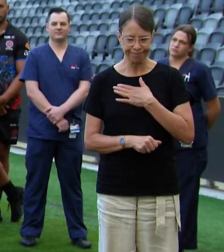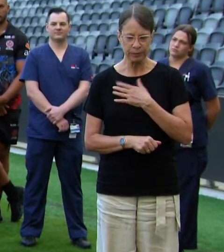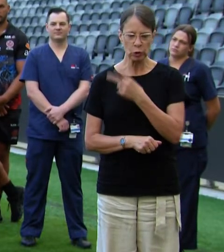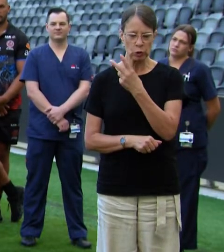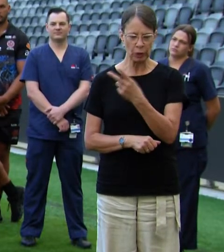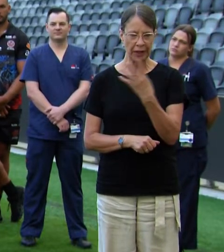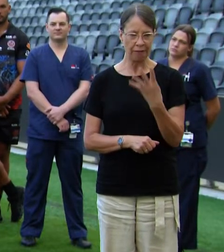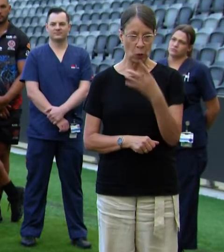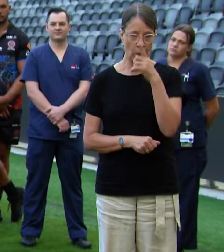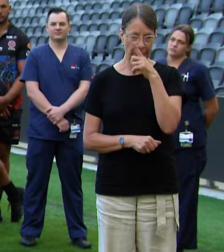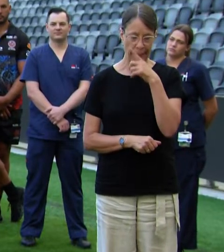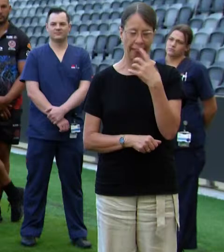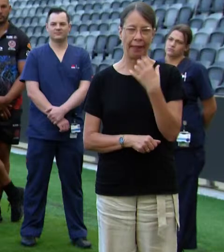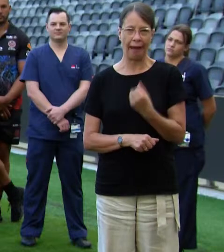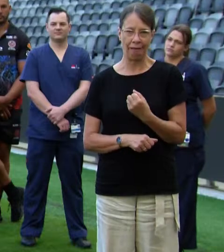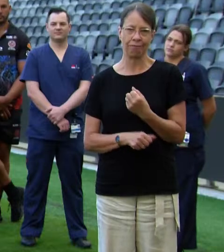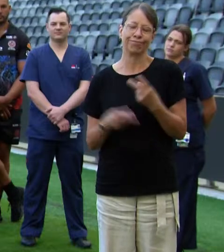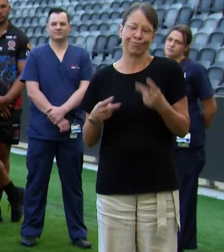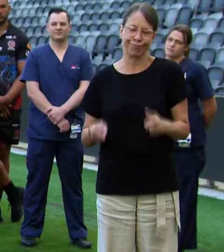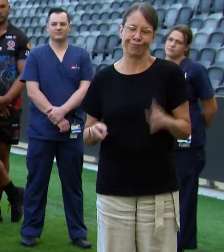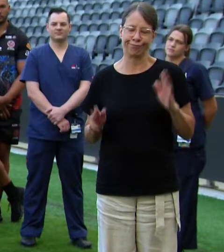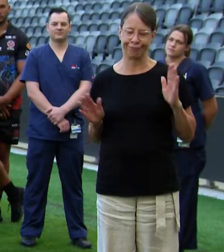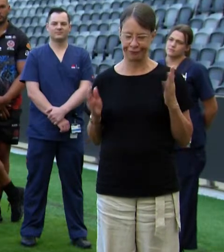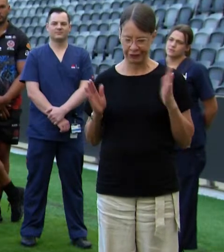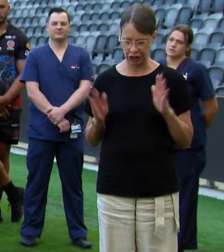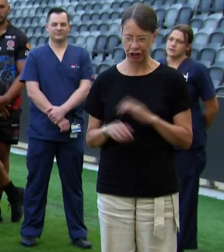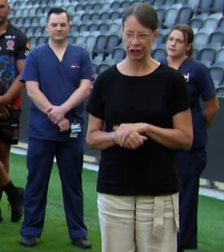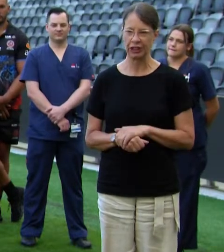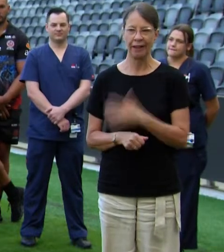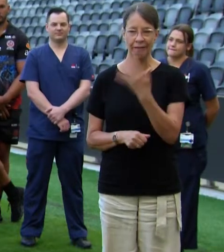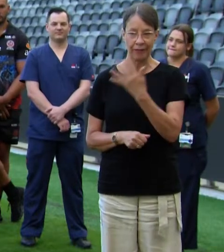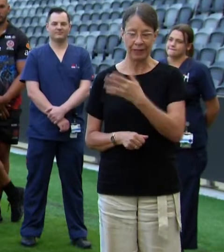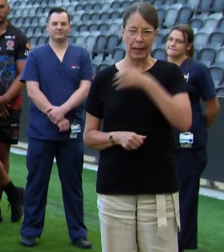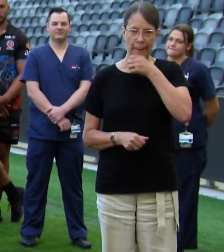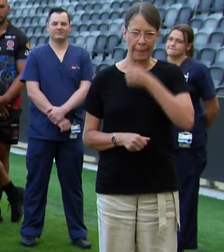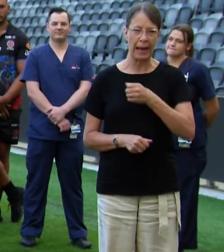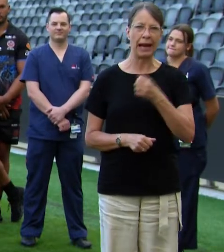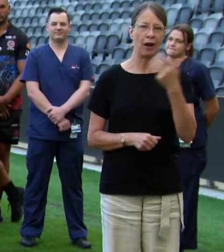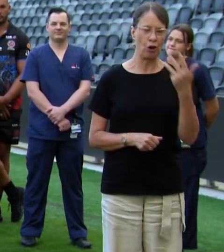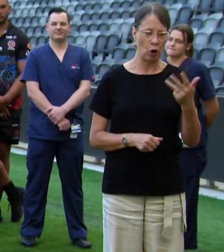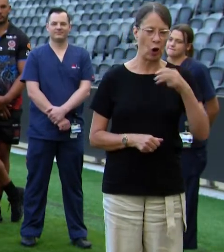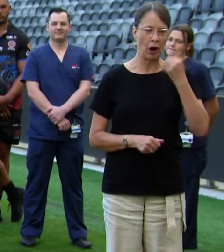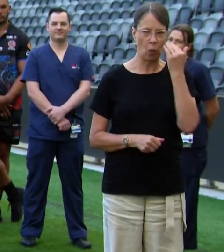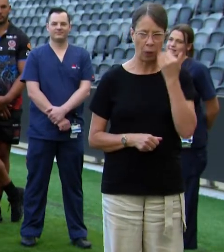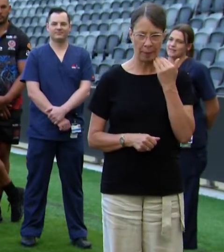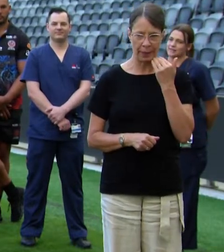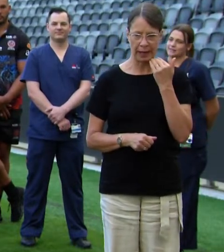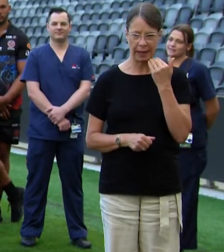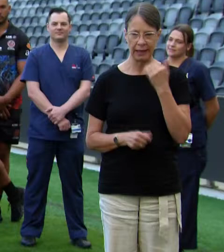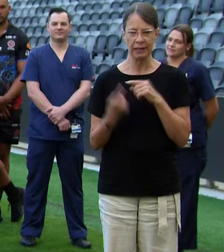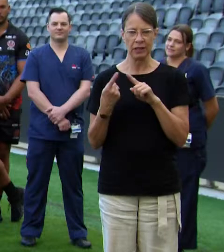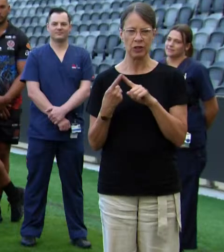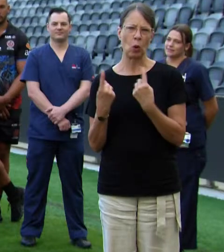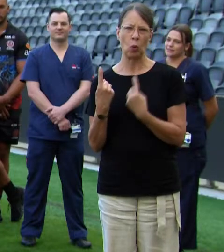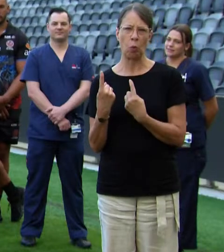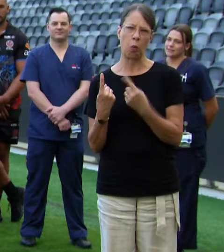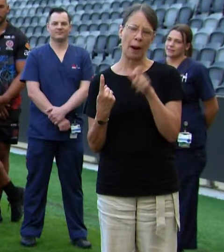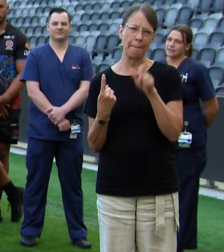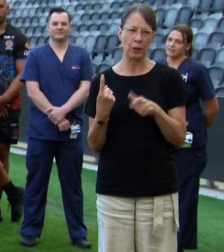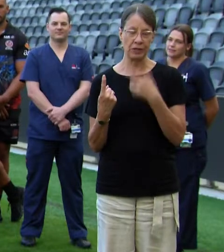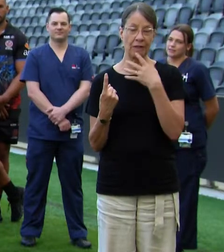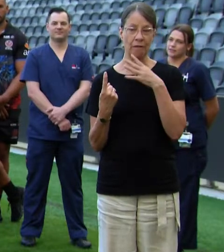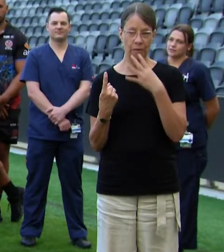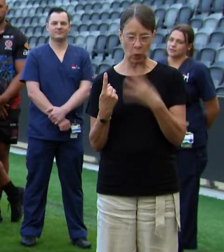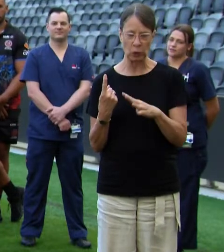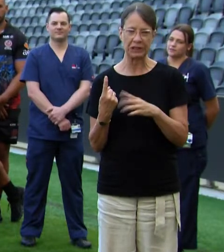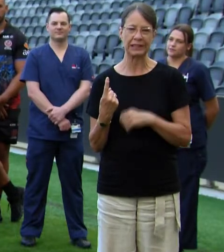with COVID-19, 15 men and 9 women. Of the 24 people who died, 1 person was in their 40s, 1